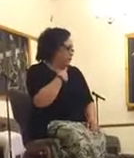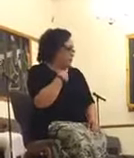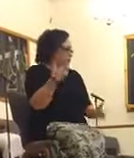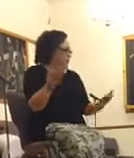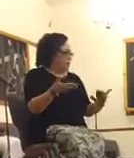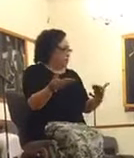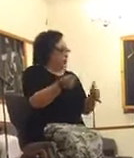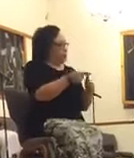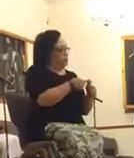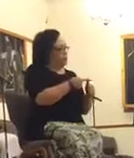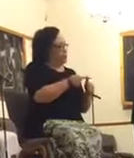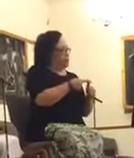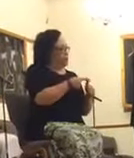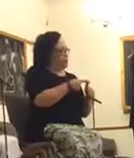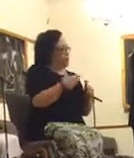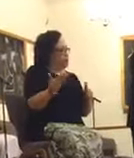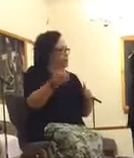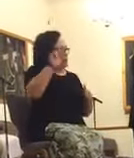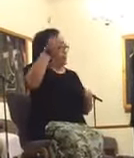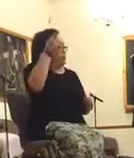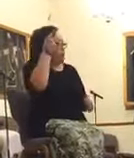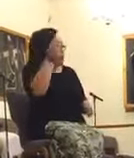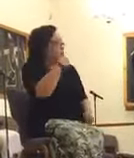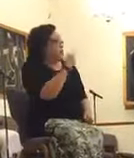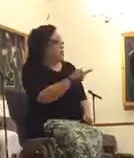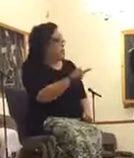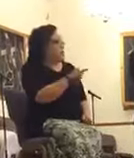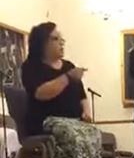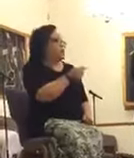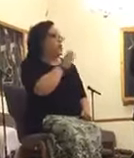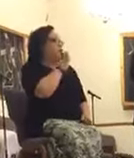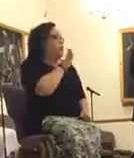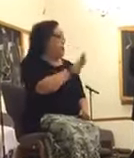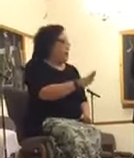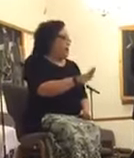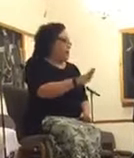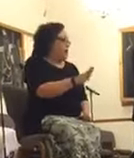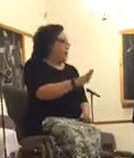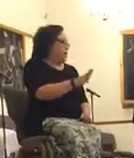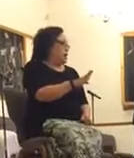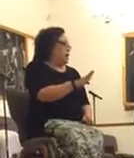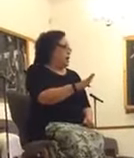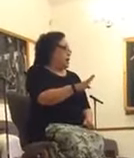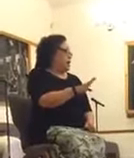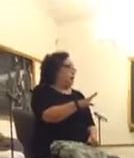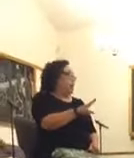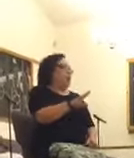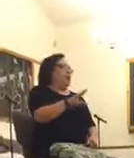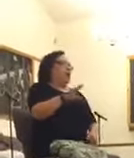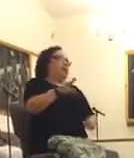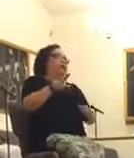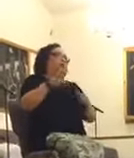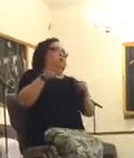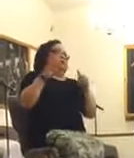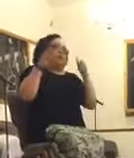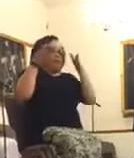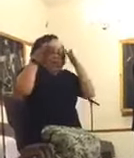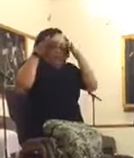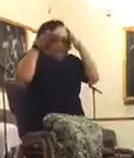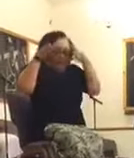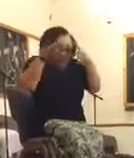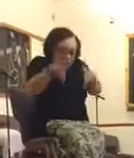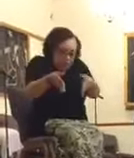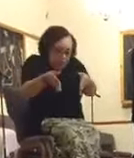first piece. He says, listen, Russell, be devoted to your call. Tell your neighbor, say, neighbor,